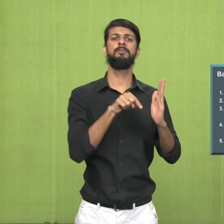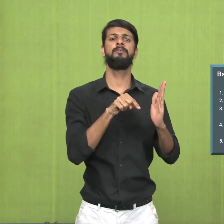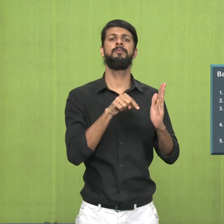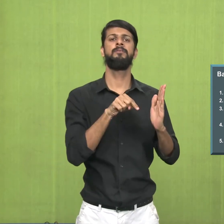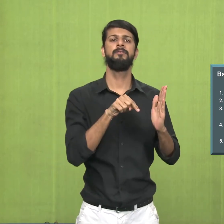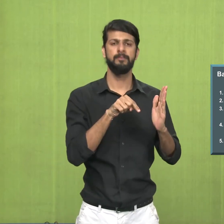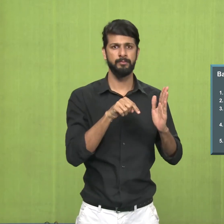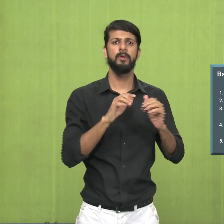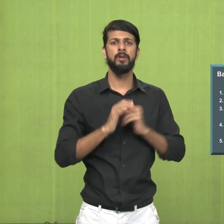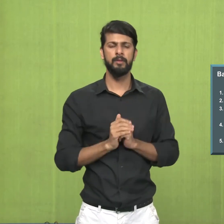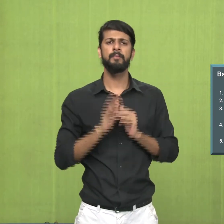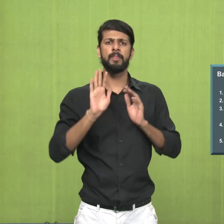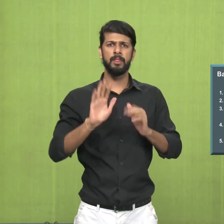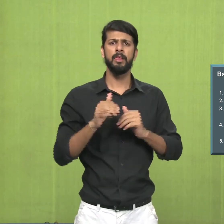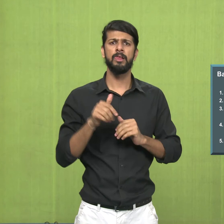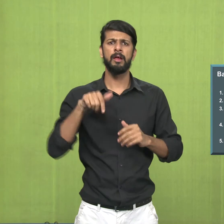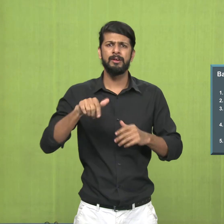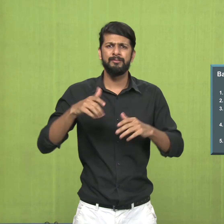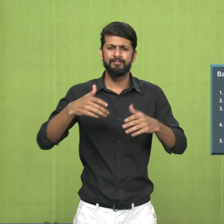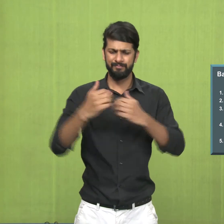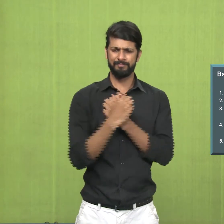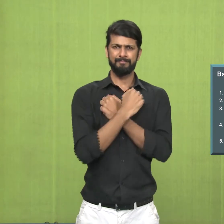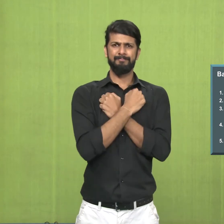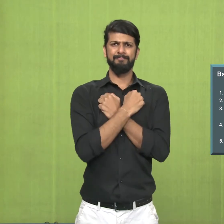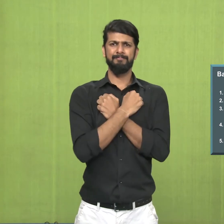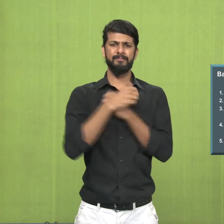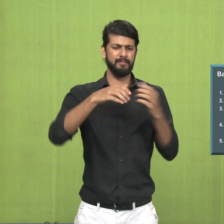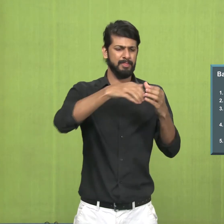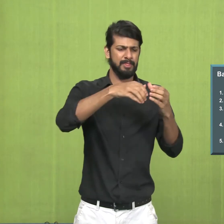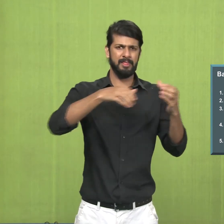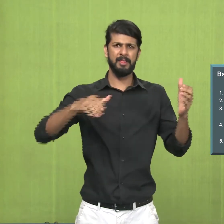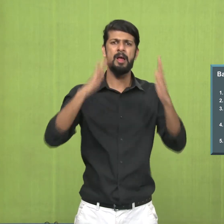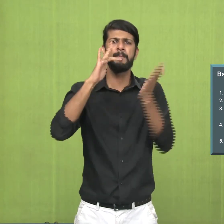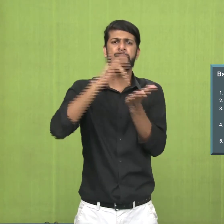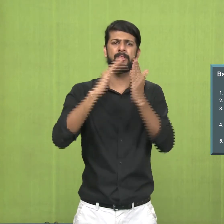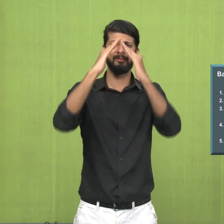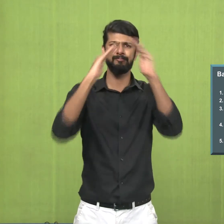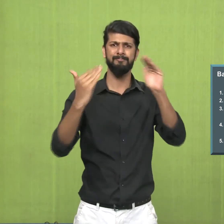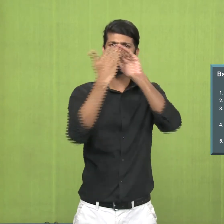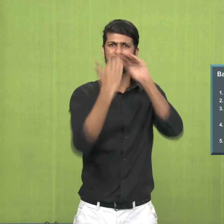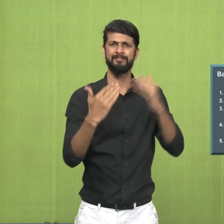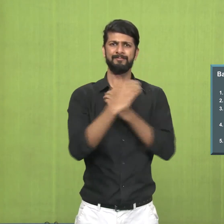If you see the Ajanta paintings and many such other paintings have used this technique.